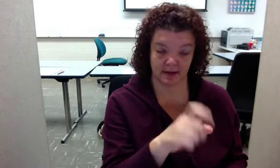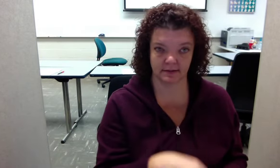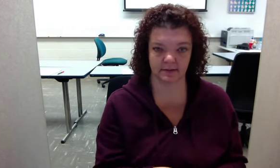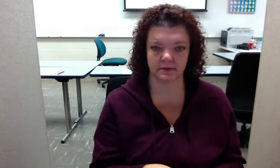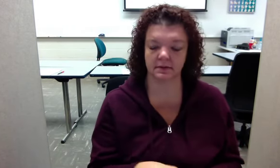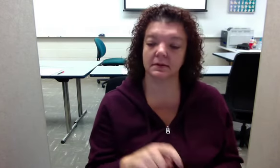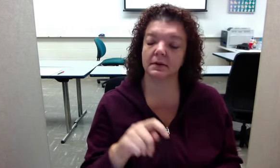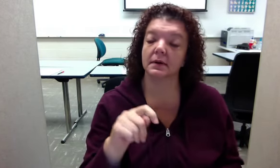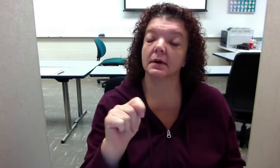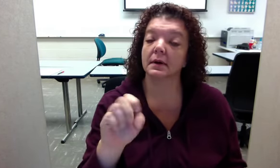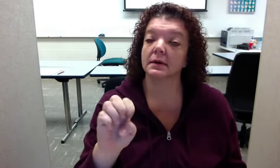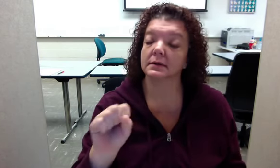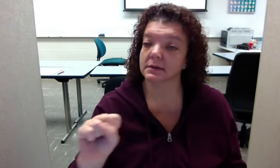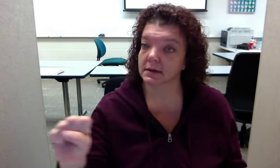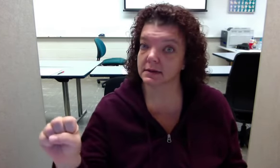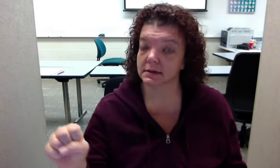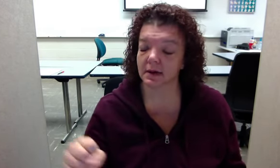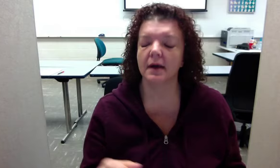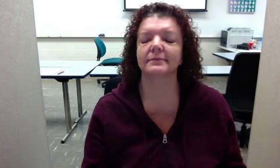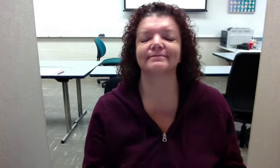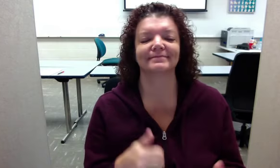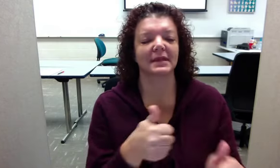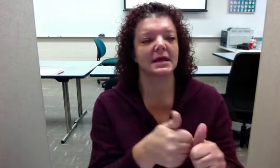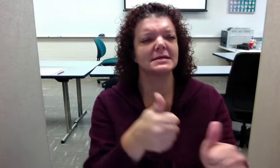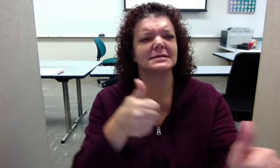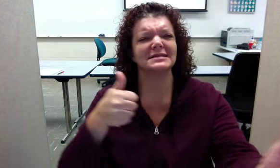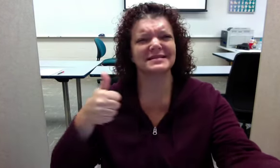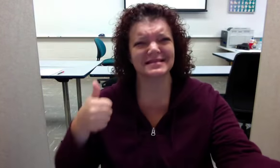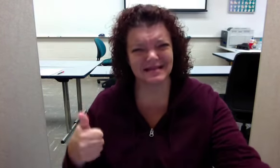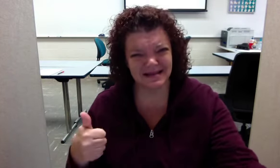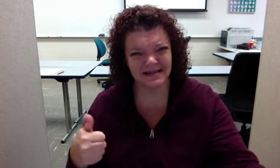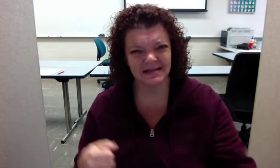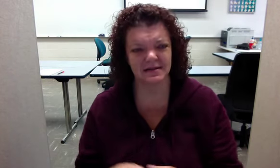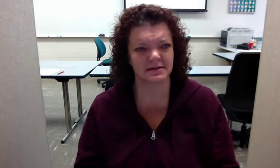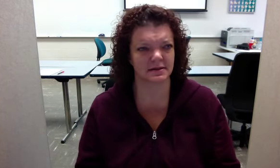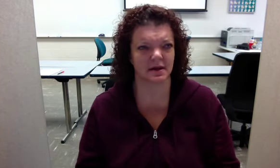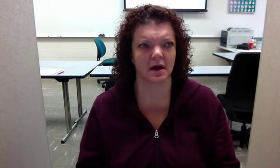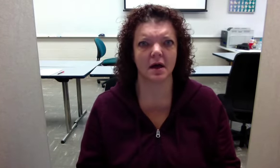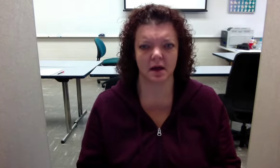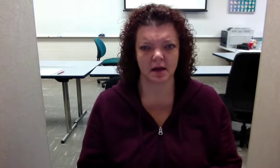All right, distance. They were a long ways away from where they were fighting.